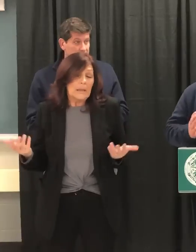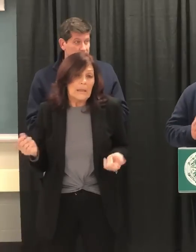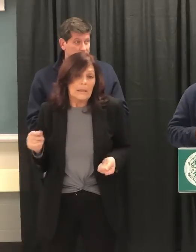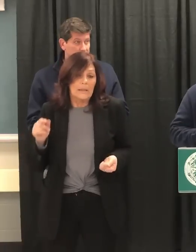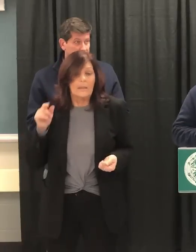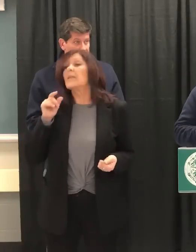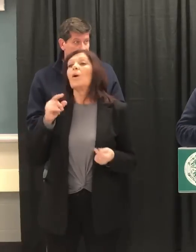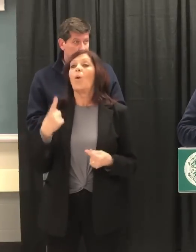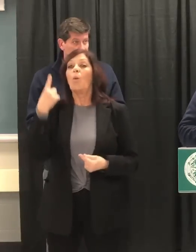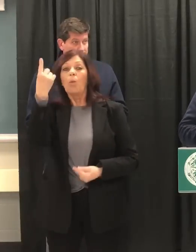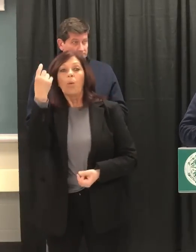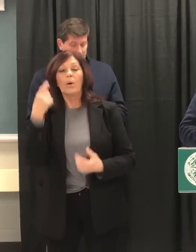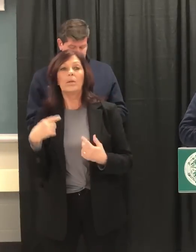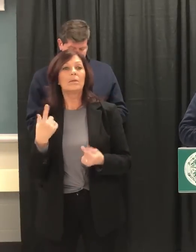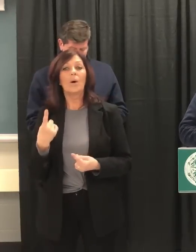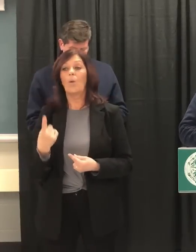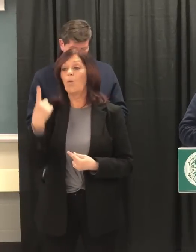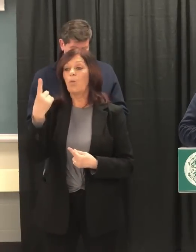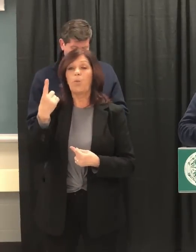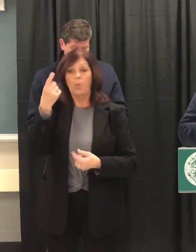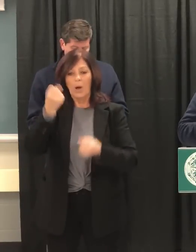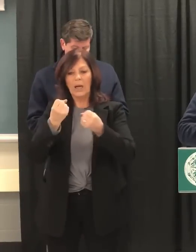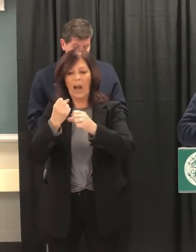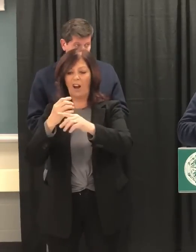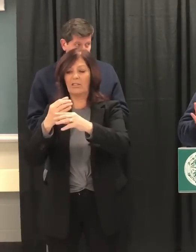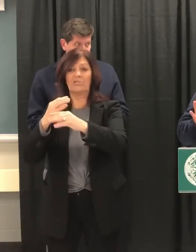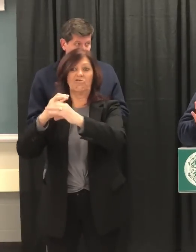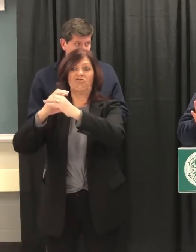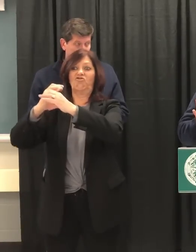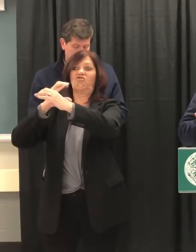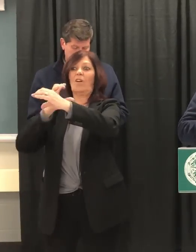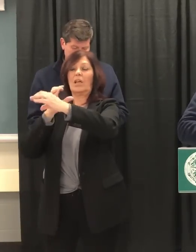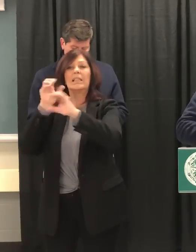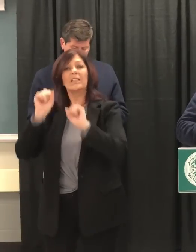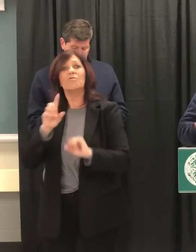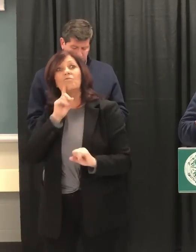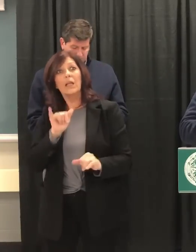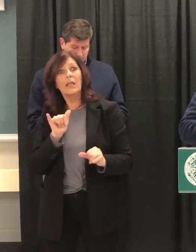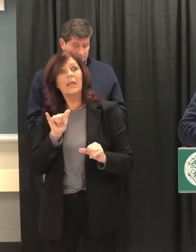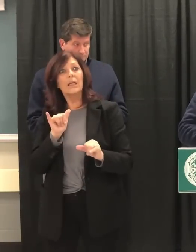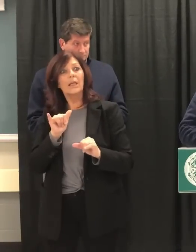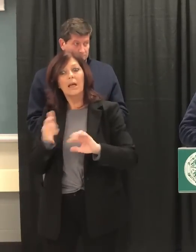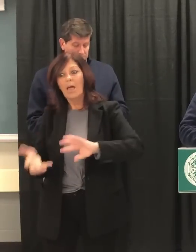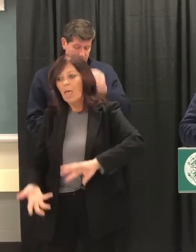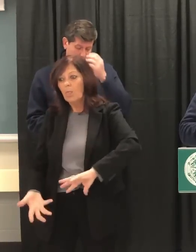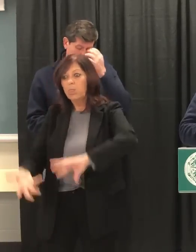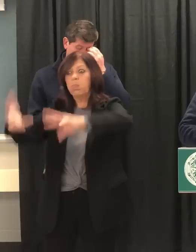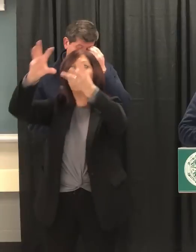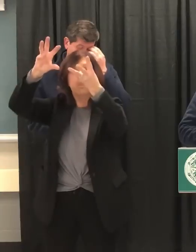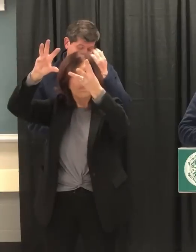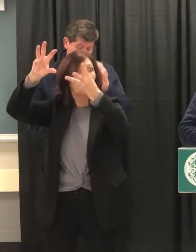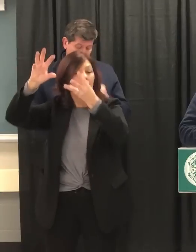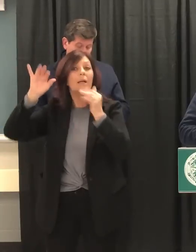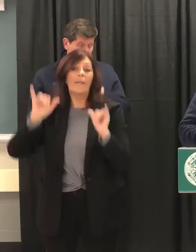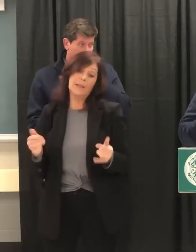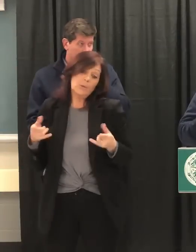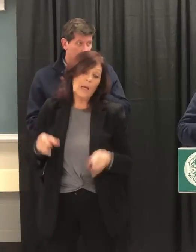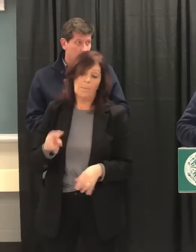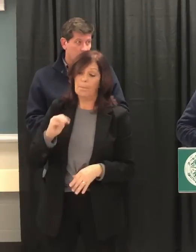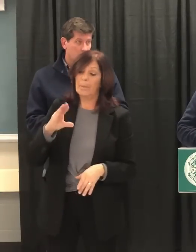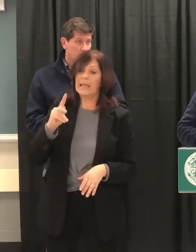it's one vehicle, especially a tractor trailer, can really snarl that whole area up, and that's what we're having on